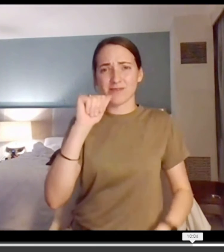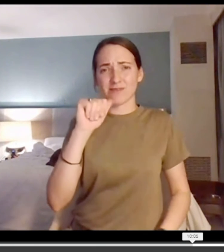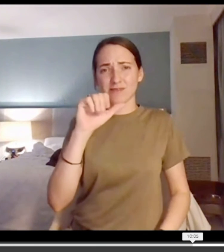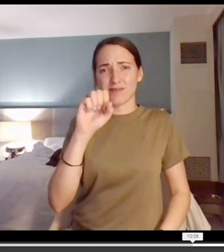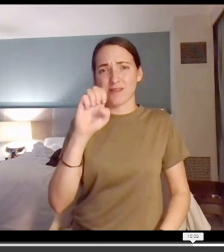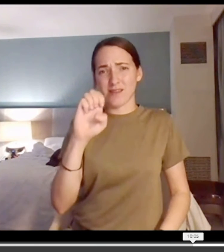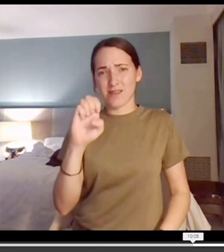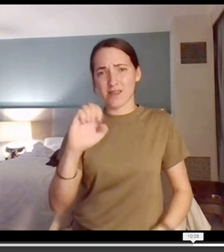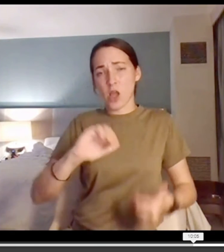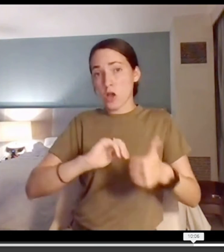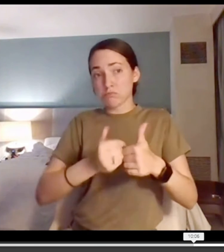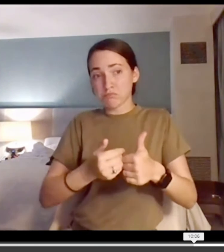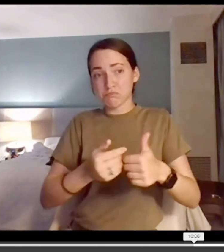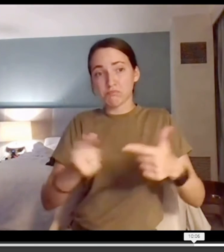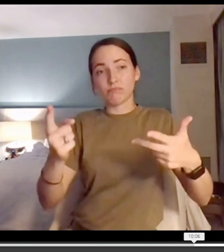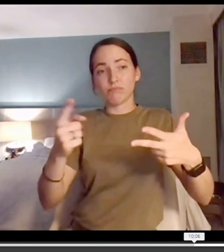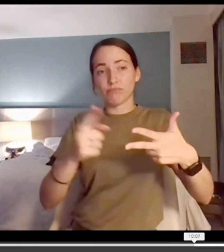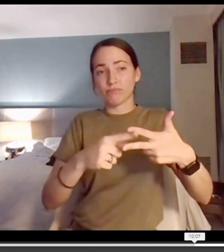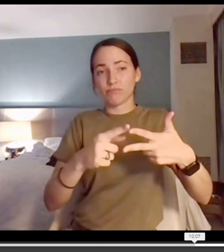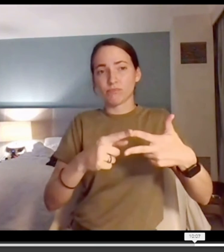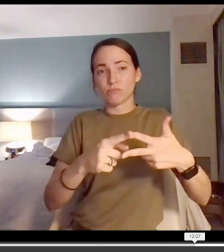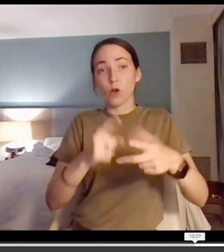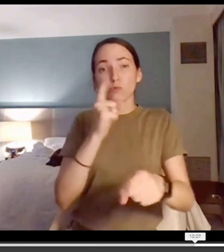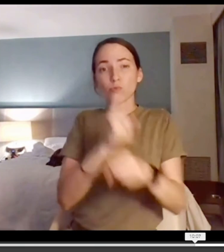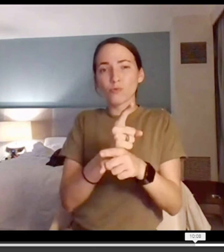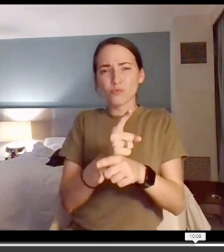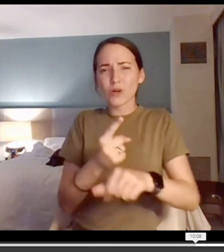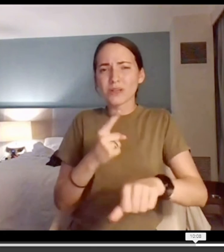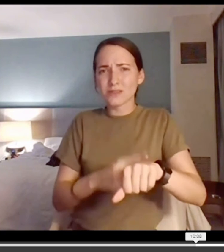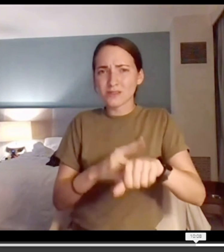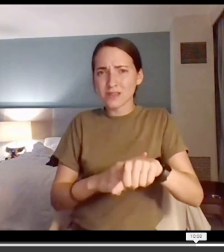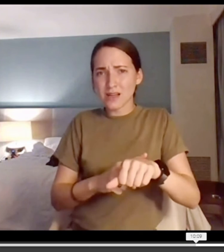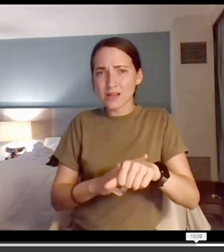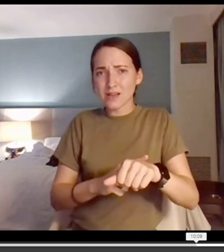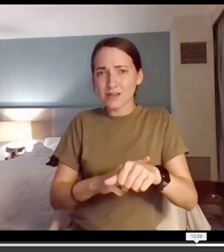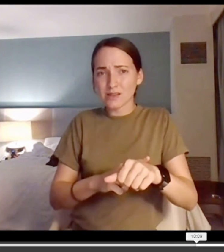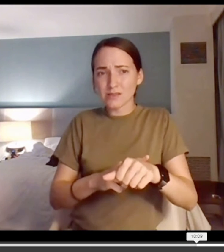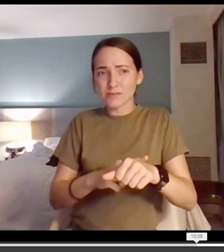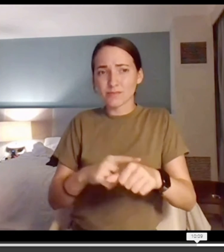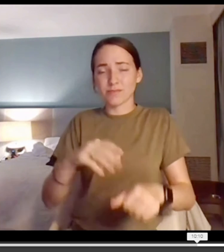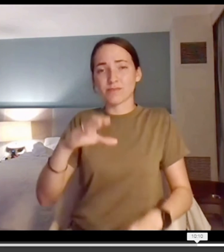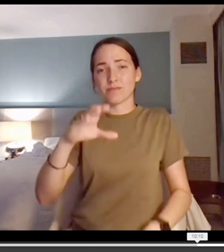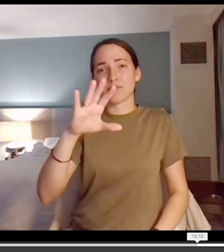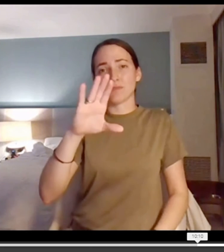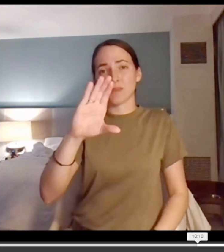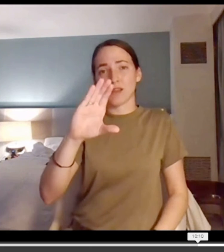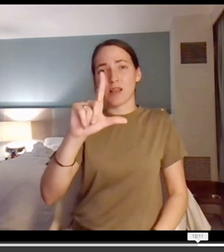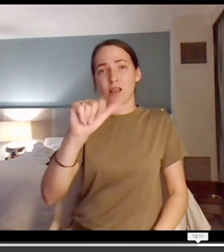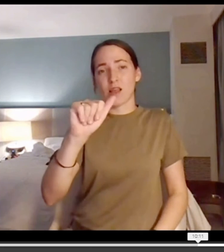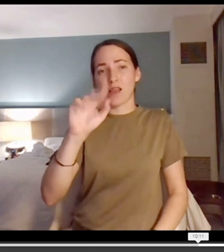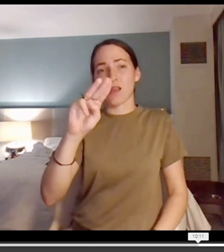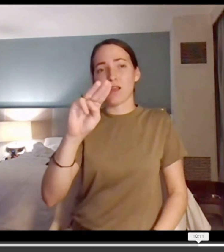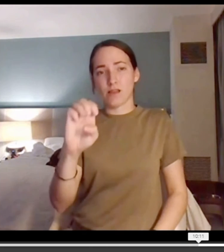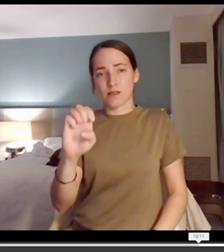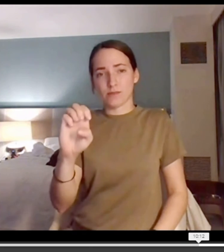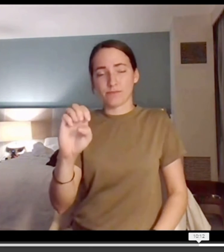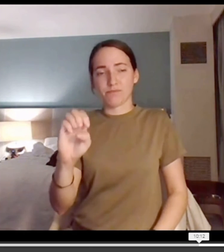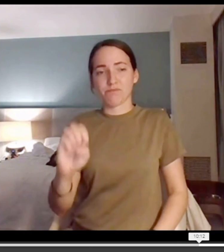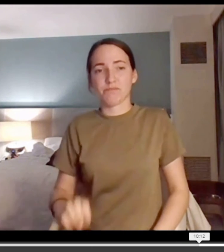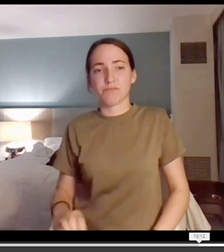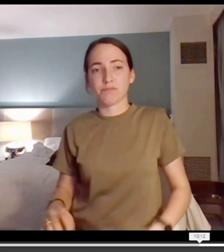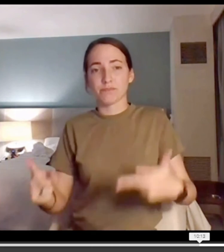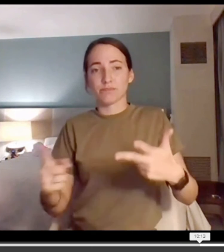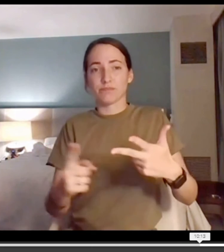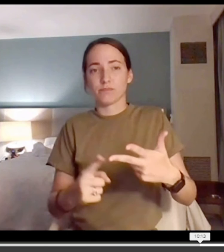claim? 9 common mistakes that can doom your case. The 3 must-have arguments you use to win